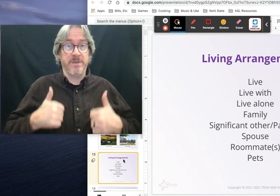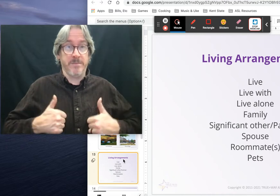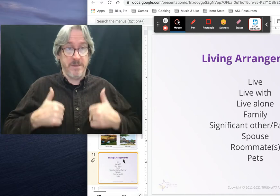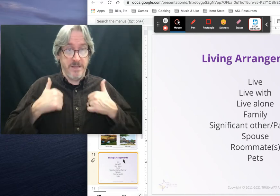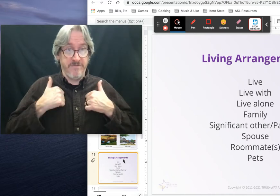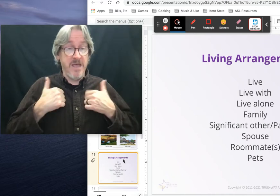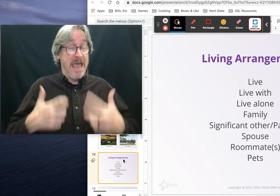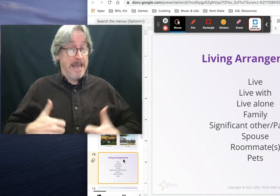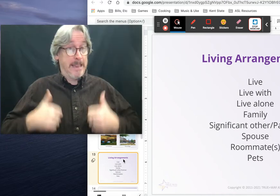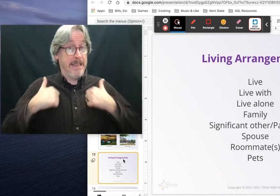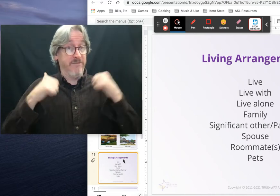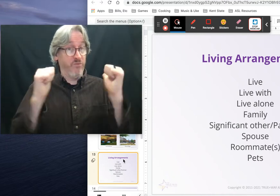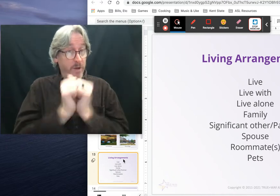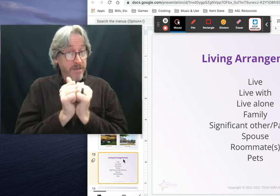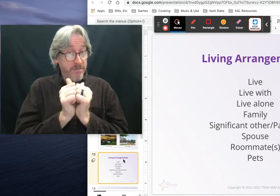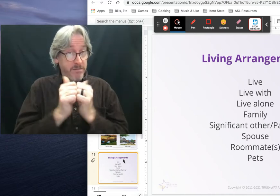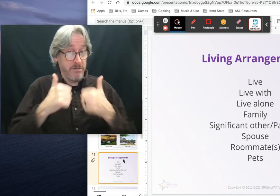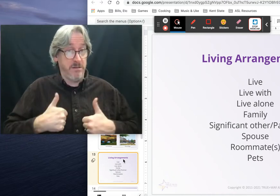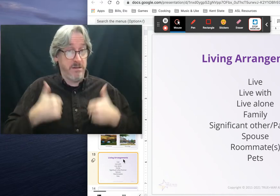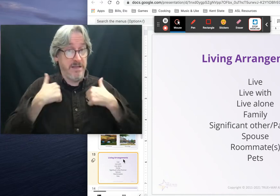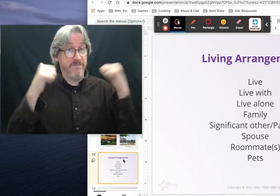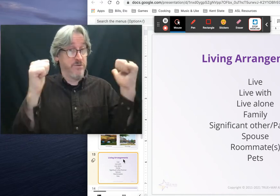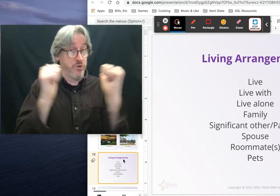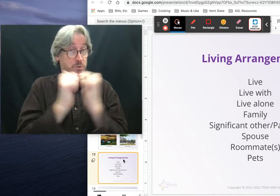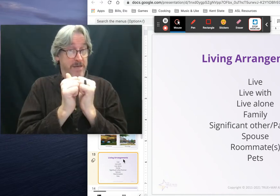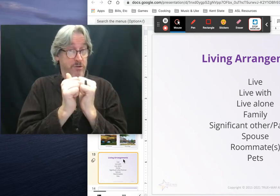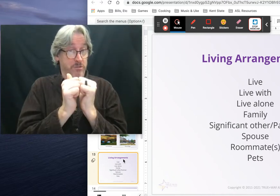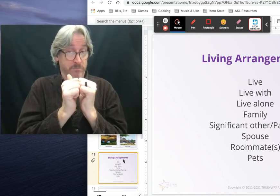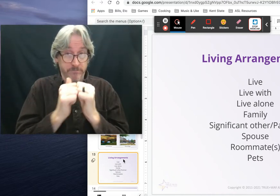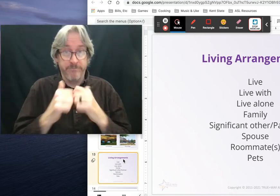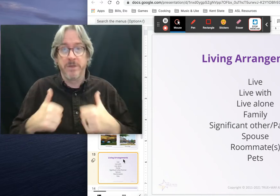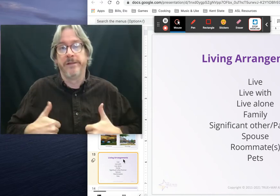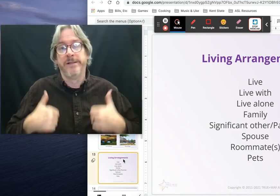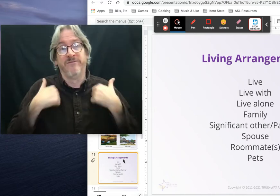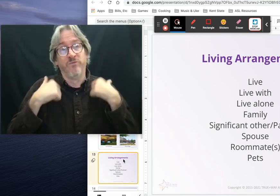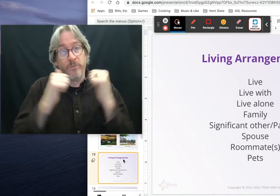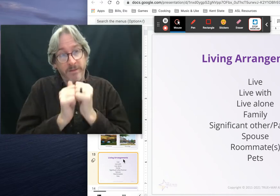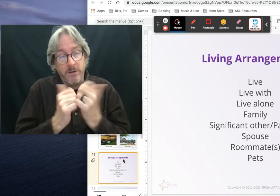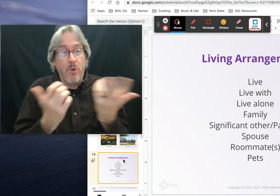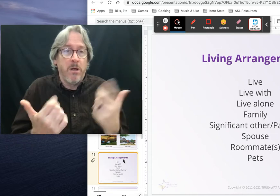right? Live with, live together,